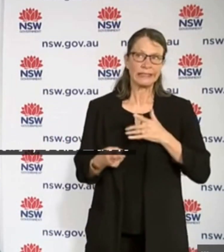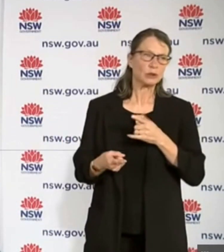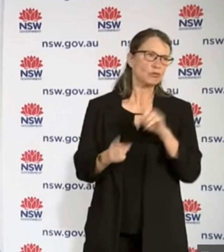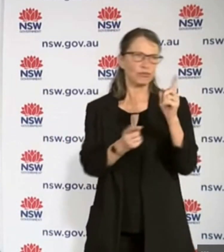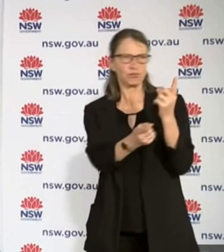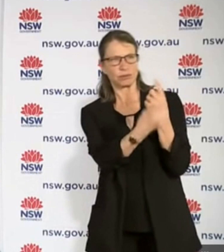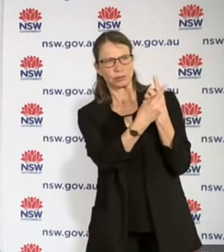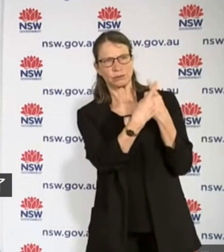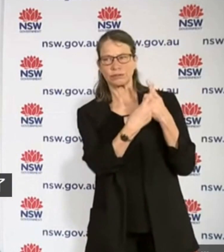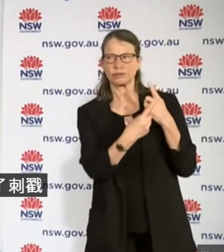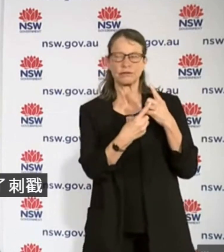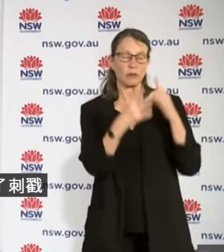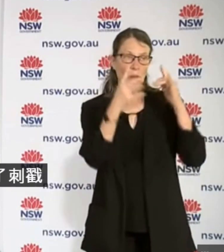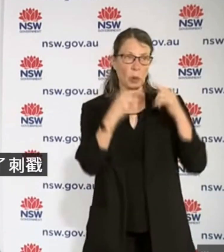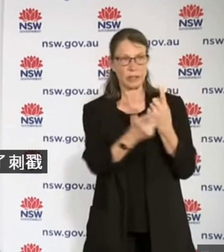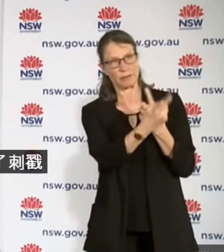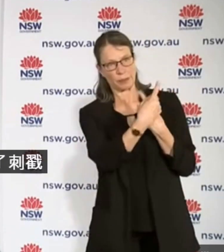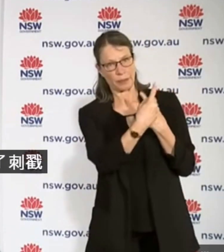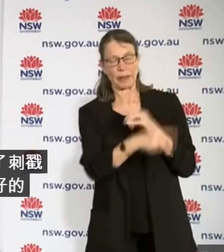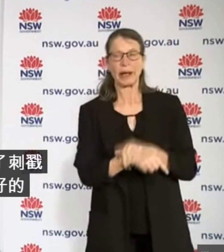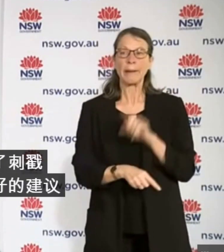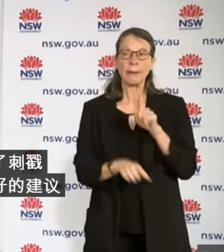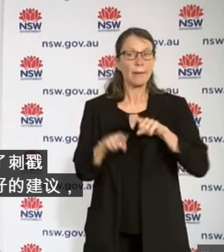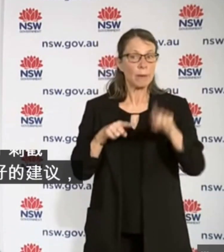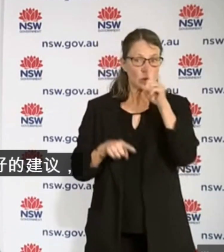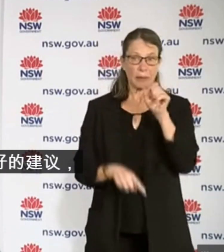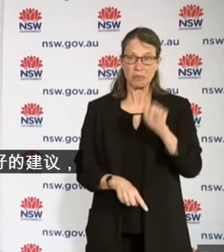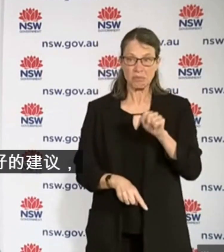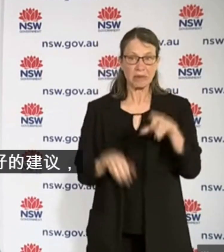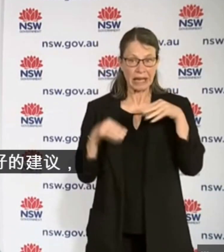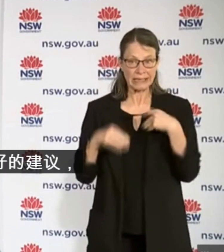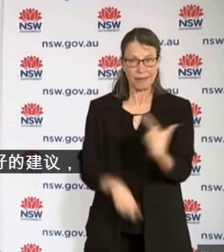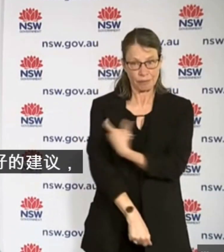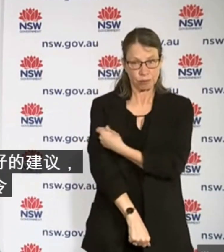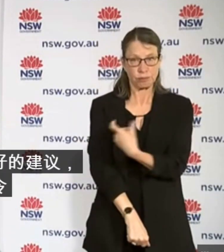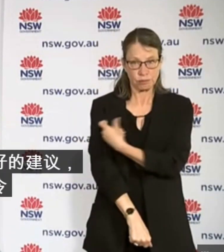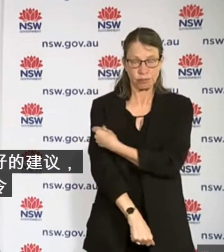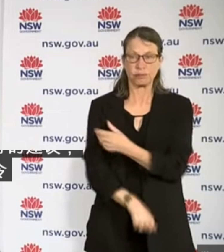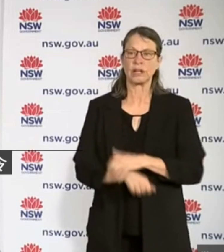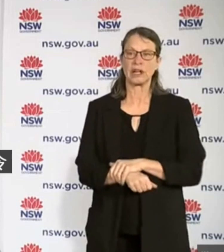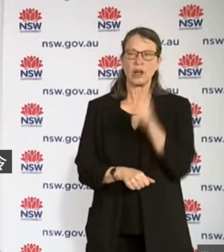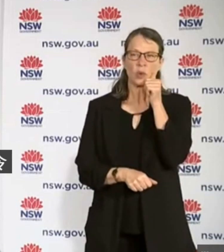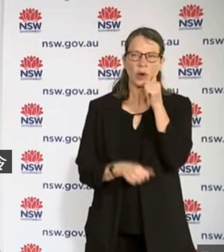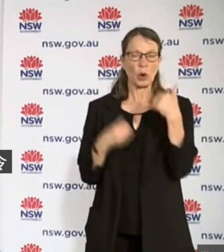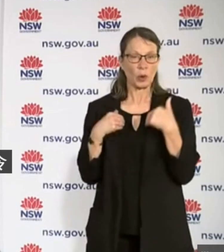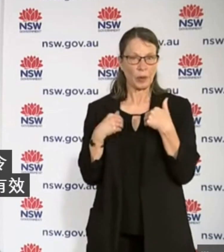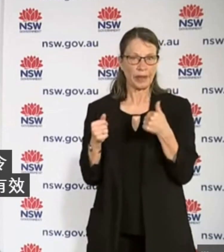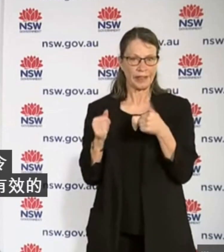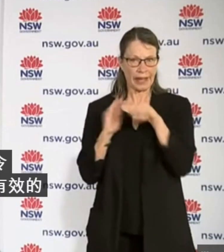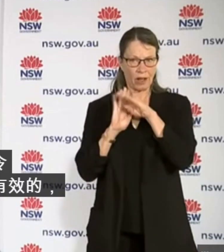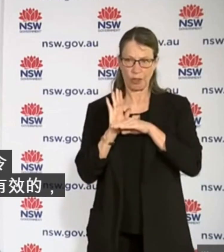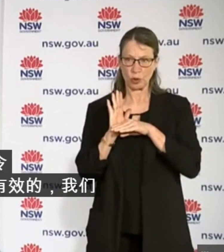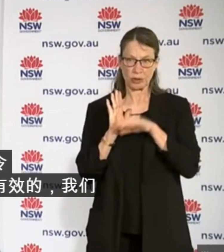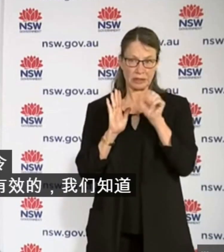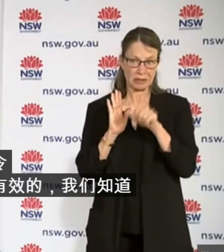who've rolled up their sleeves and got the jab, and government providing good advice, and we know that the health orders stand up in legal settings. We